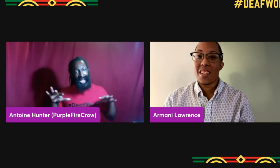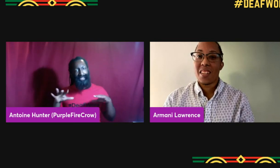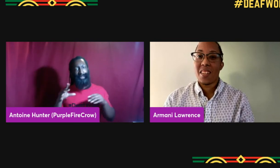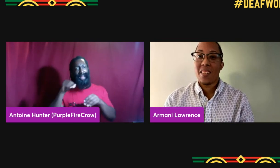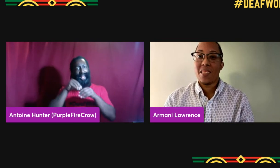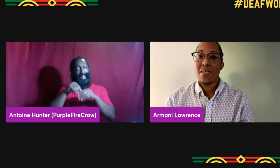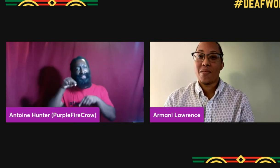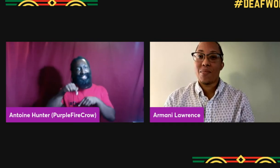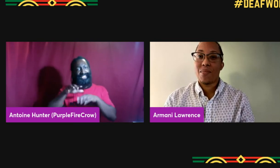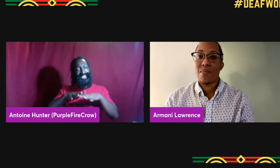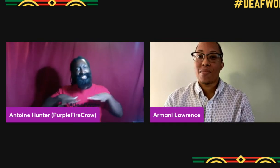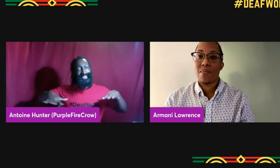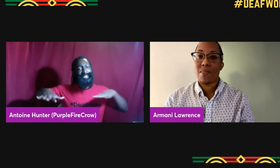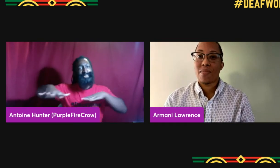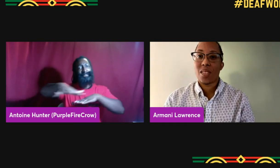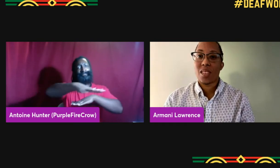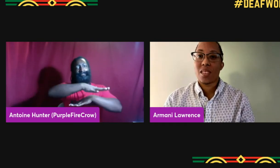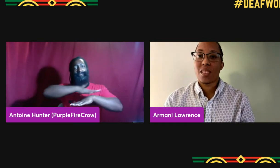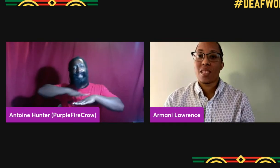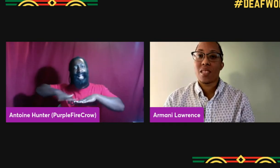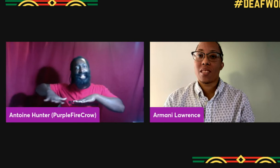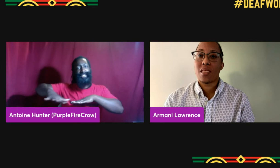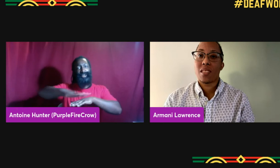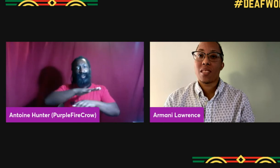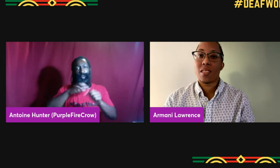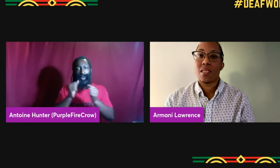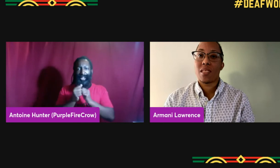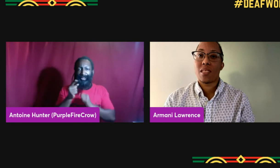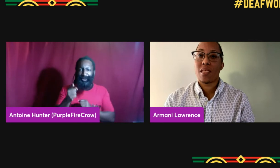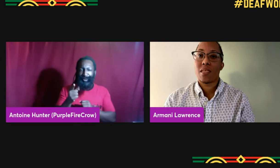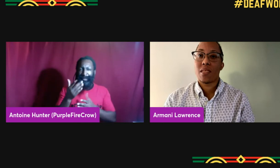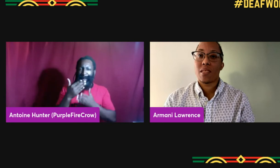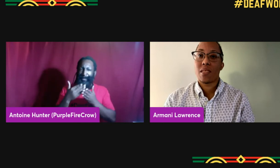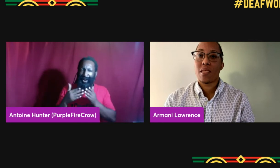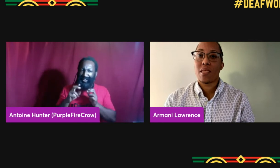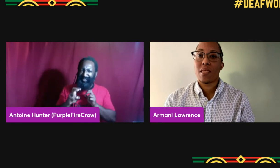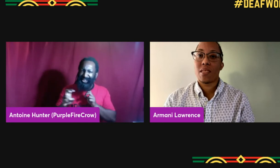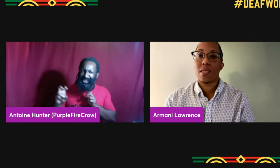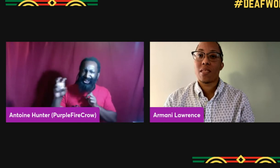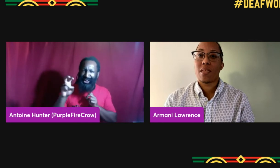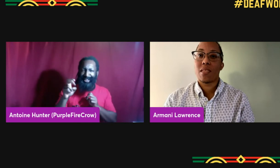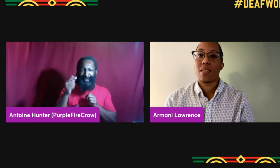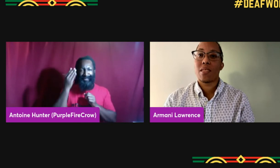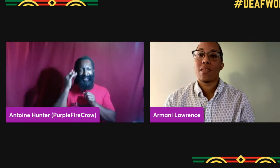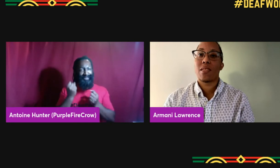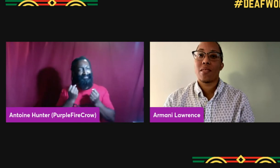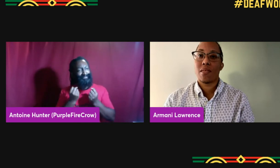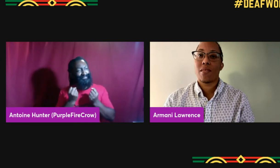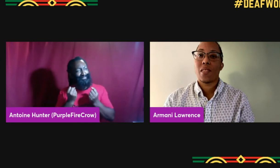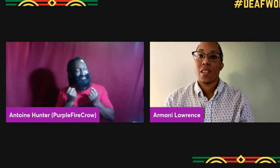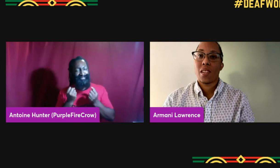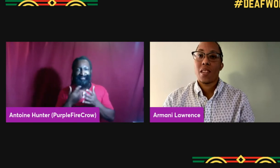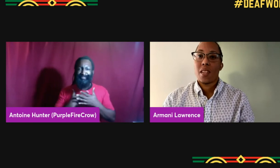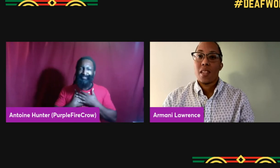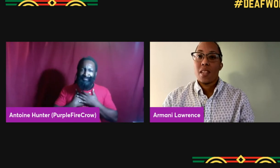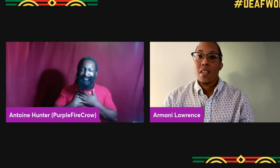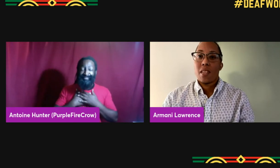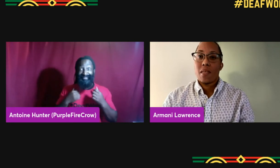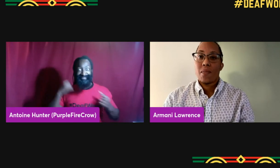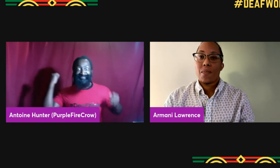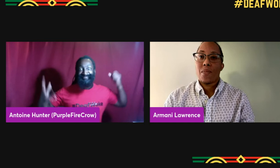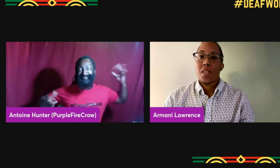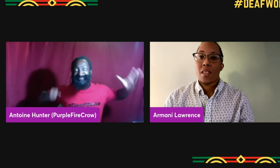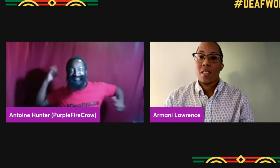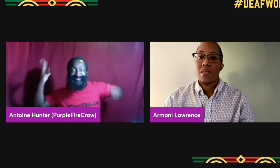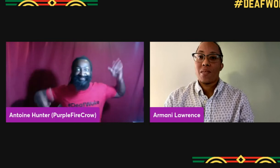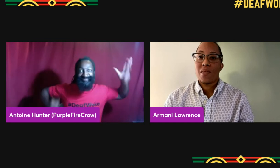You know, for me, I feel blessed to be in this space, to be part of your journey.